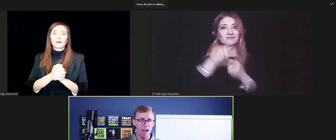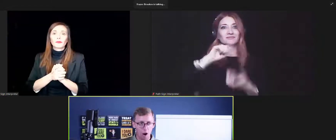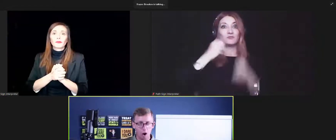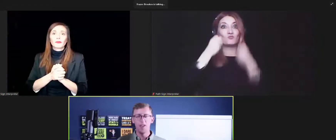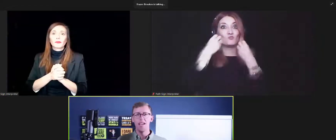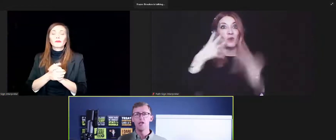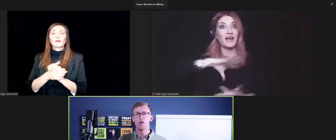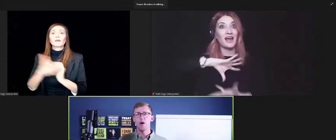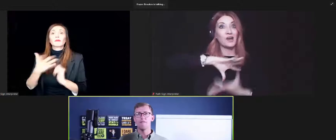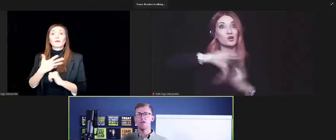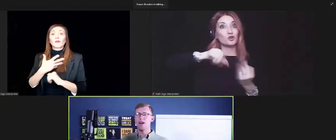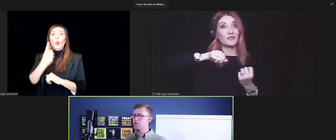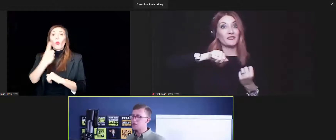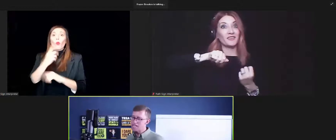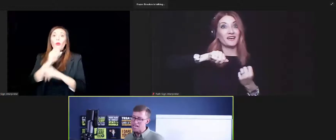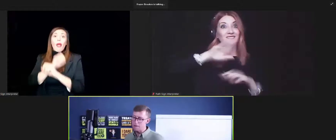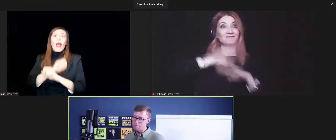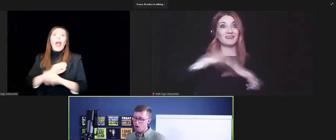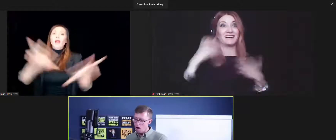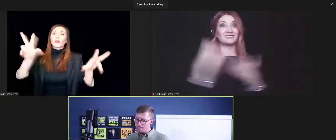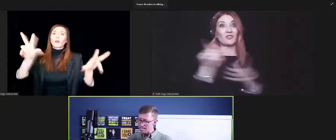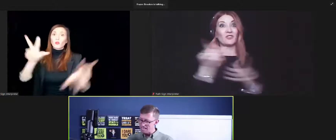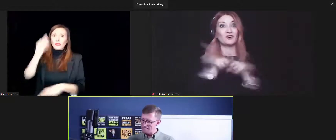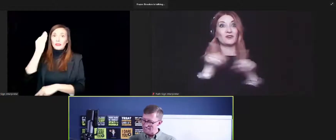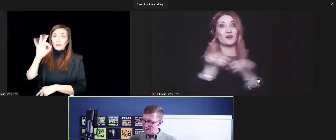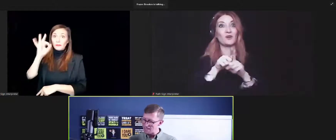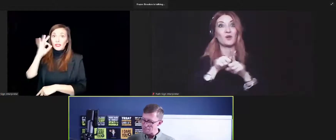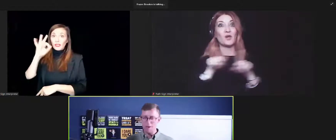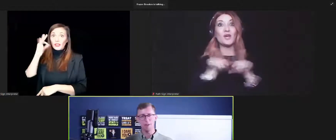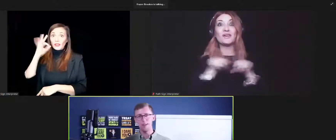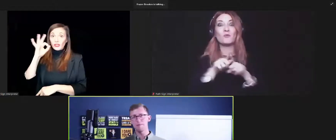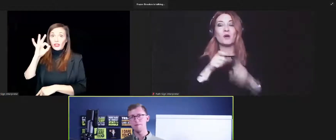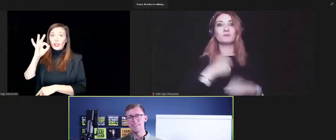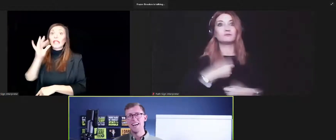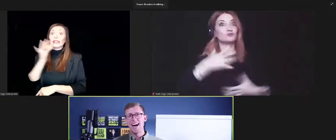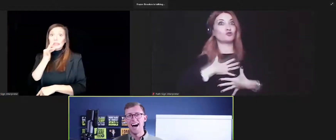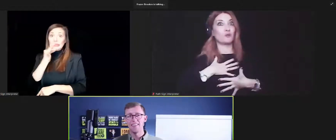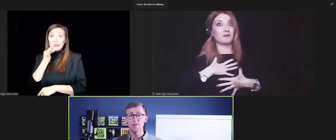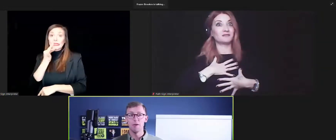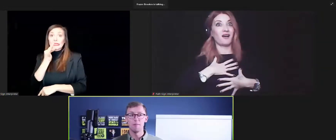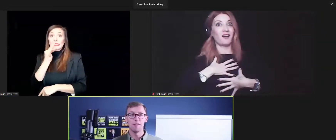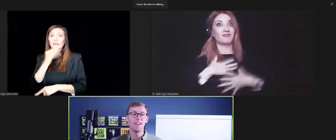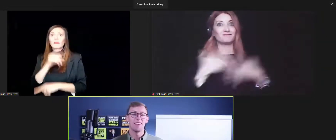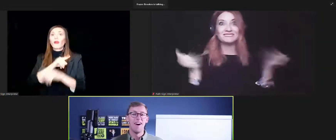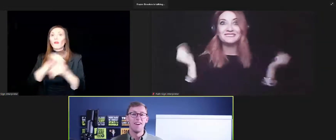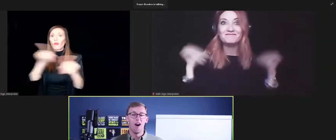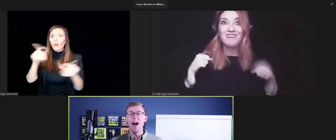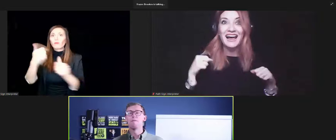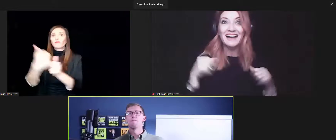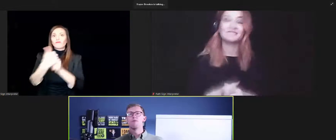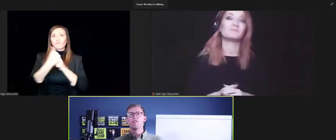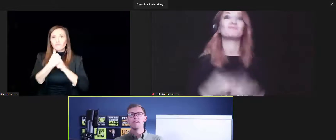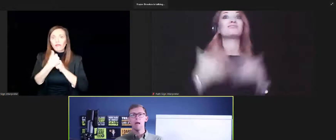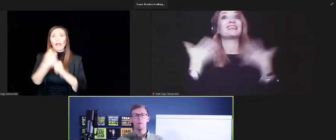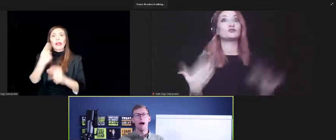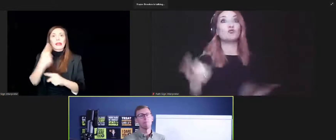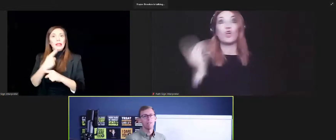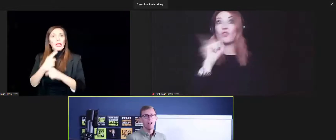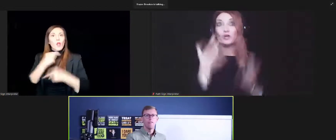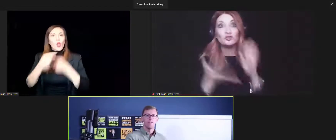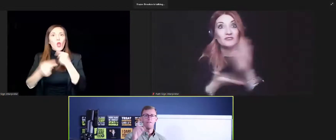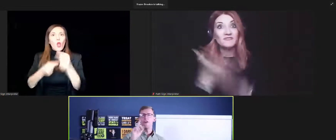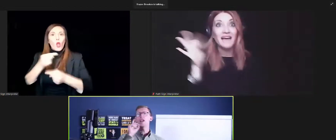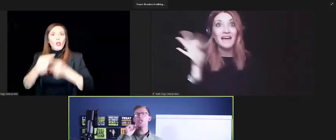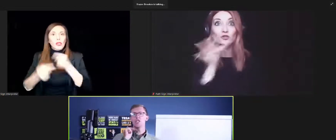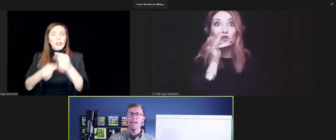stay on so you have the chance to take part in that special announcement. That's all I'm going to say. All right, game plan.